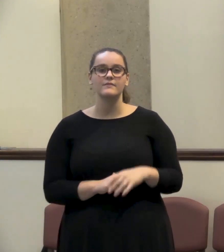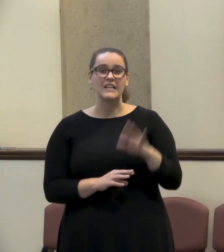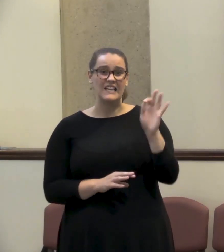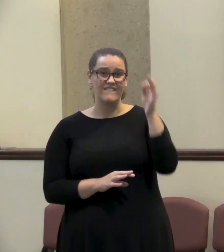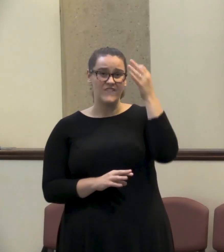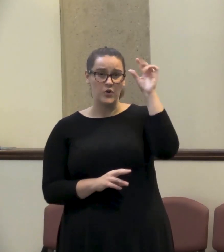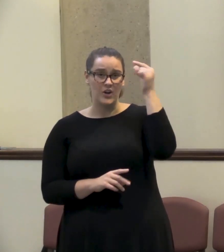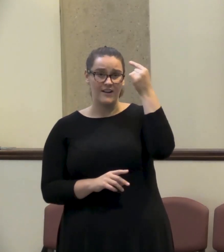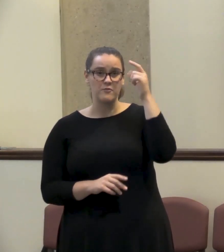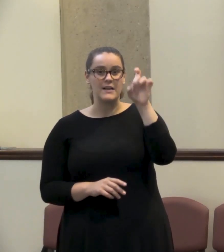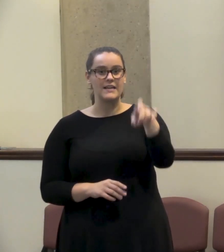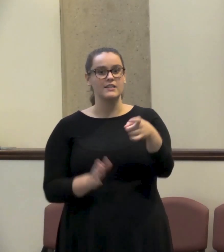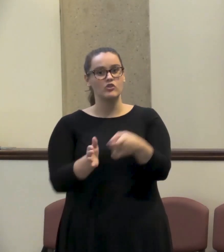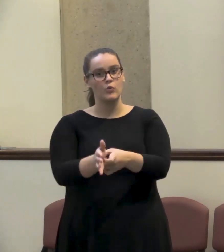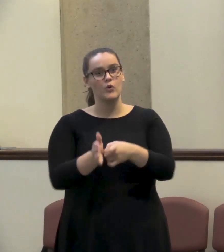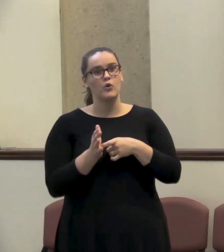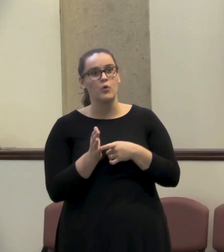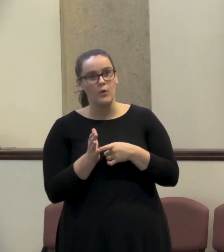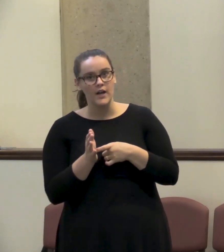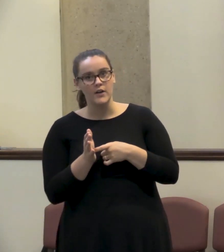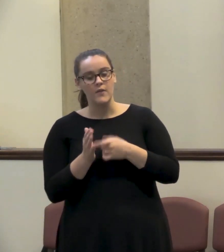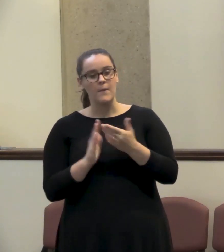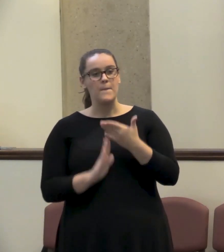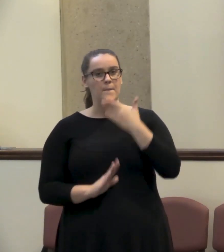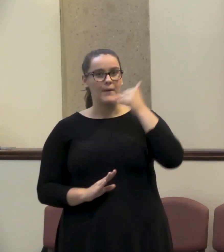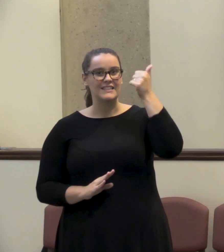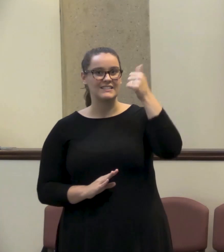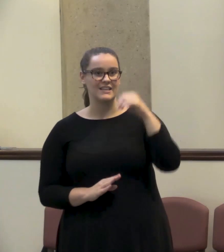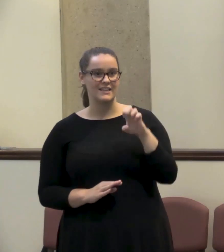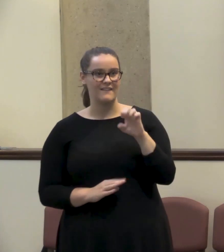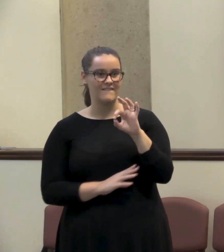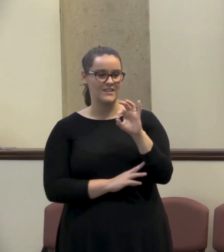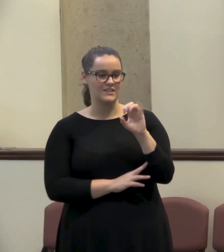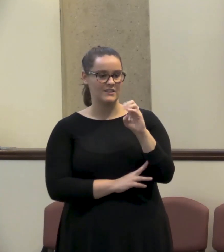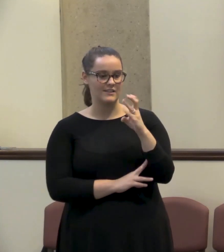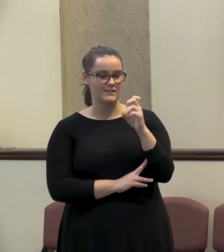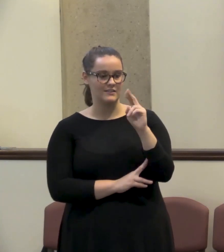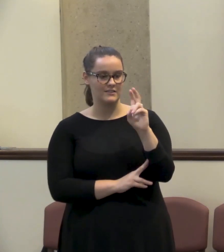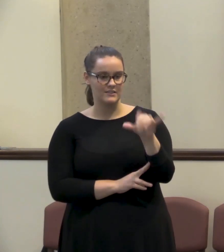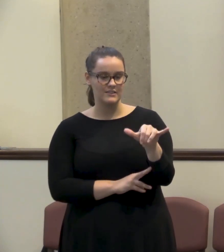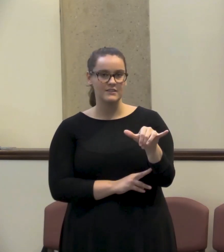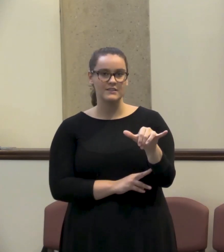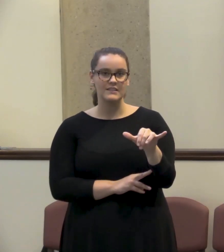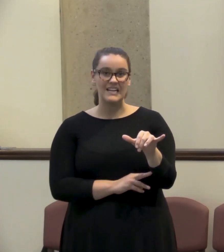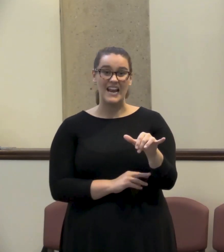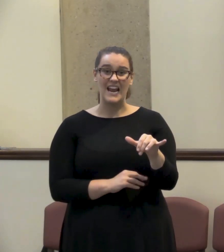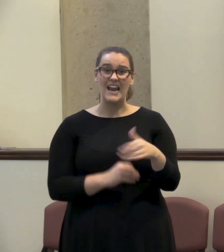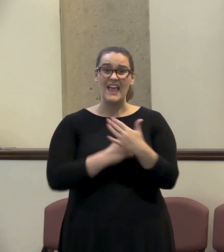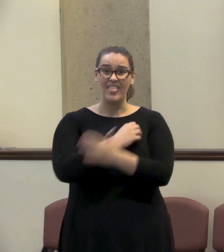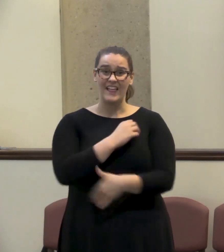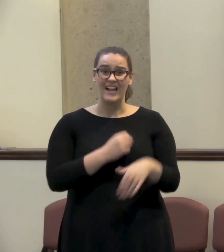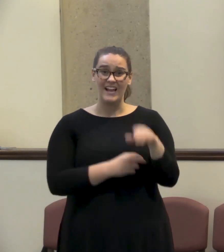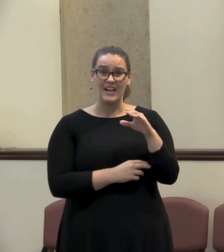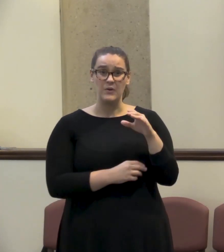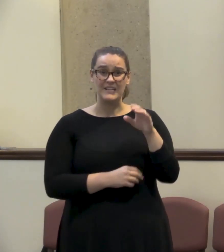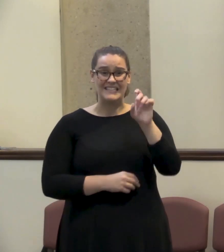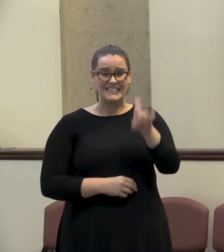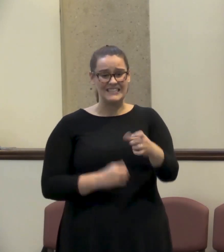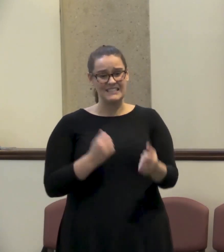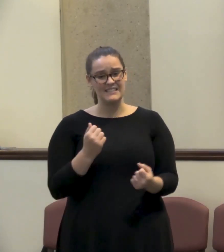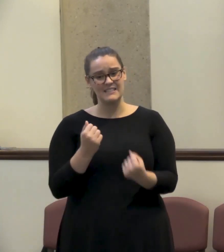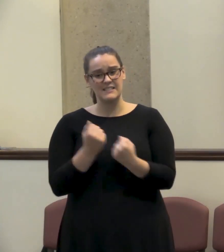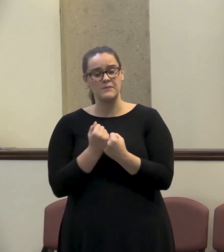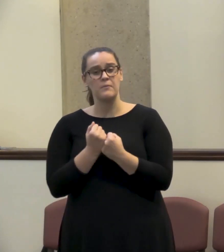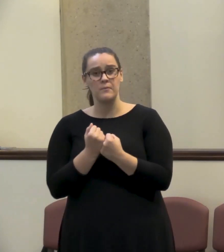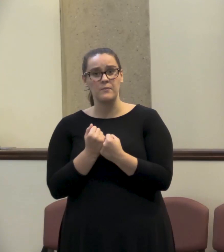efficient appliances that you can possibly create. And the county needs to be supportive of those kinds of actions. I want to see